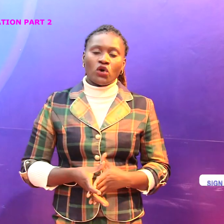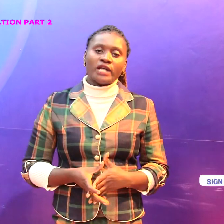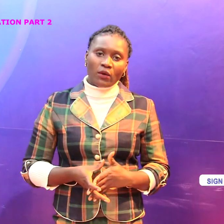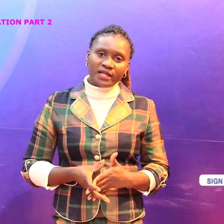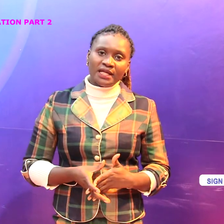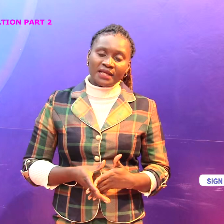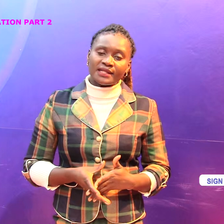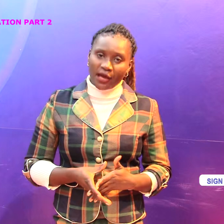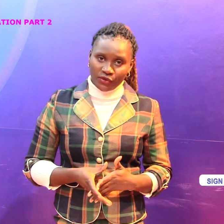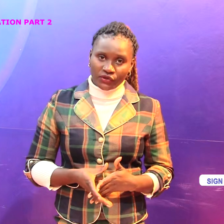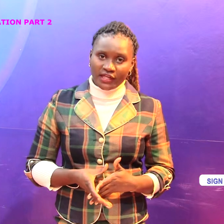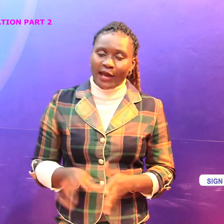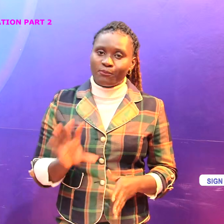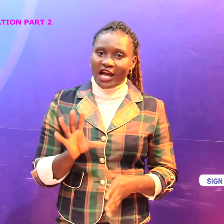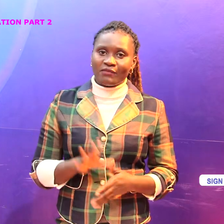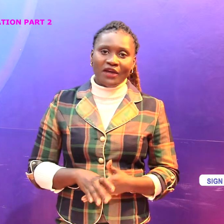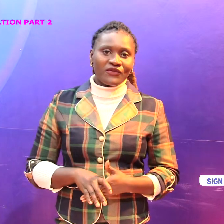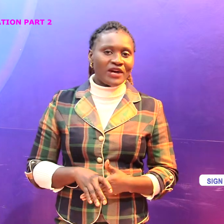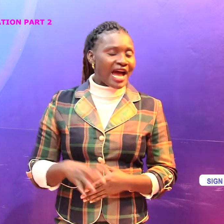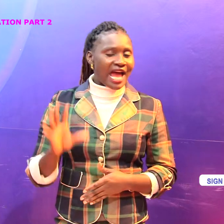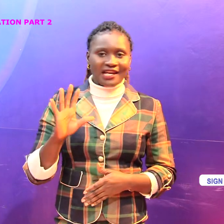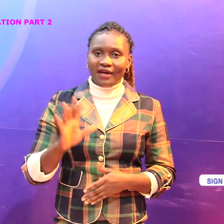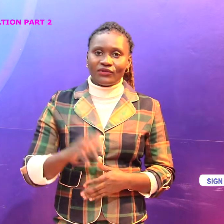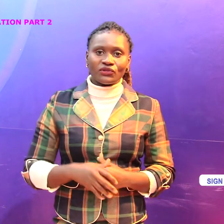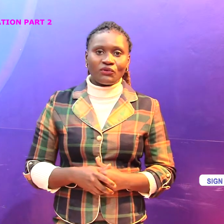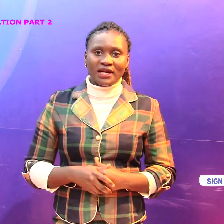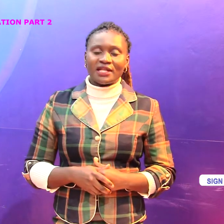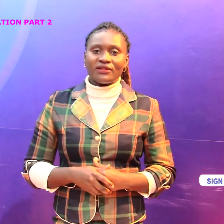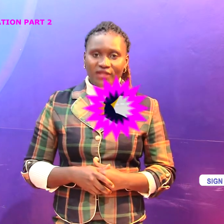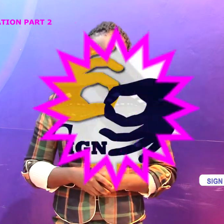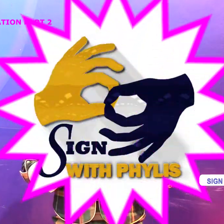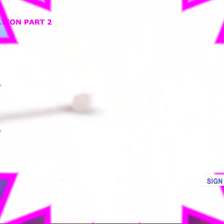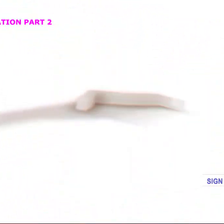on our next episode. Bye, my viewer. I love you so much. Thank you.